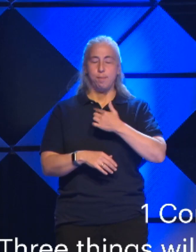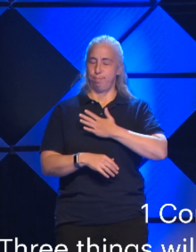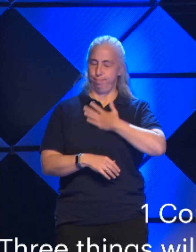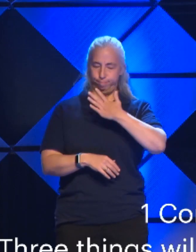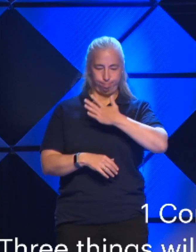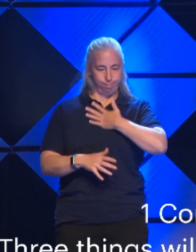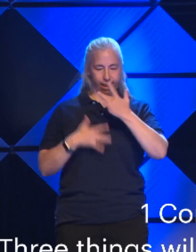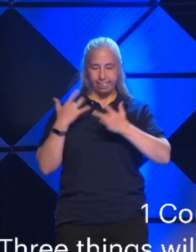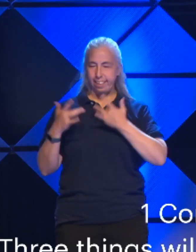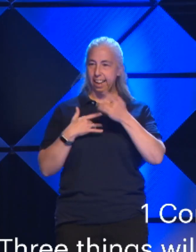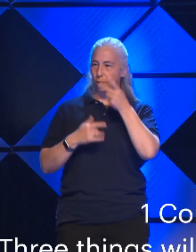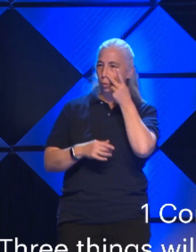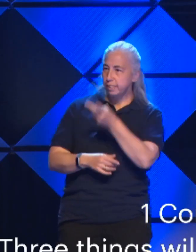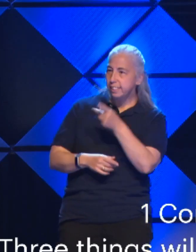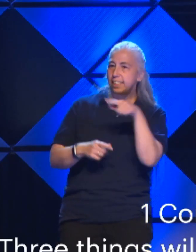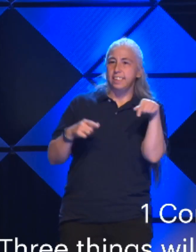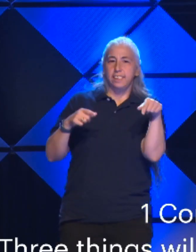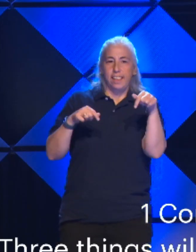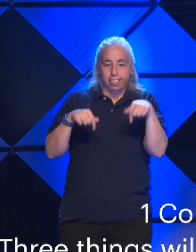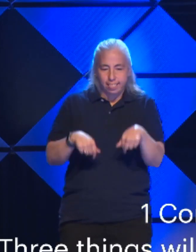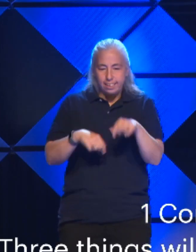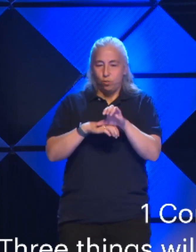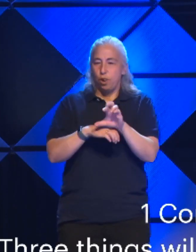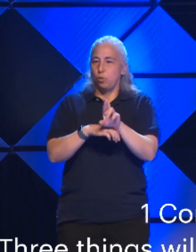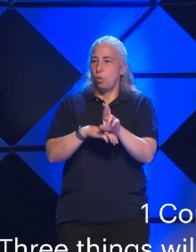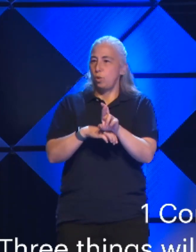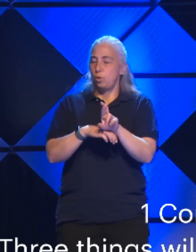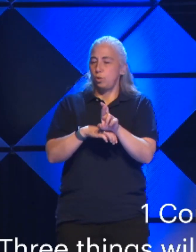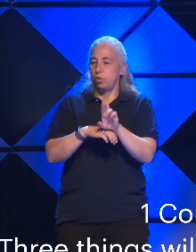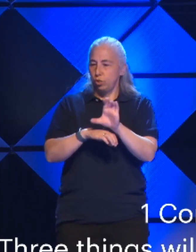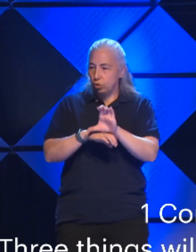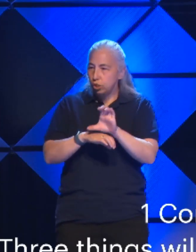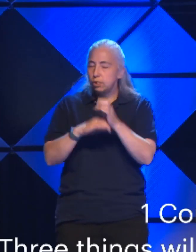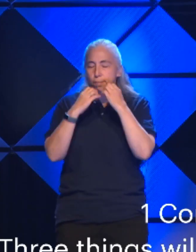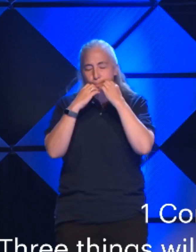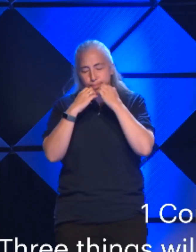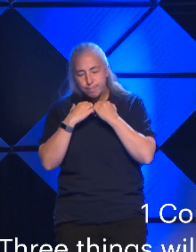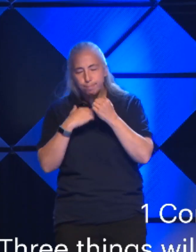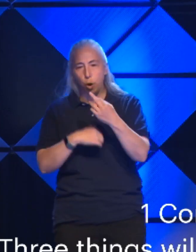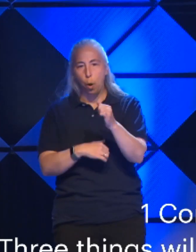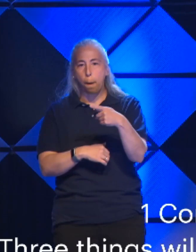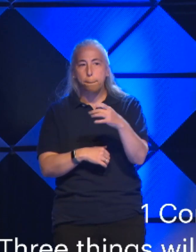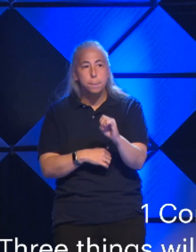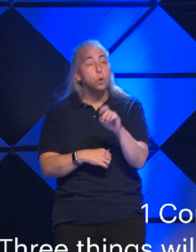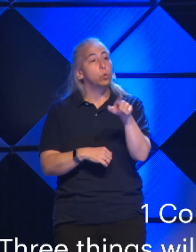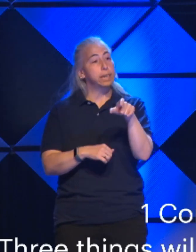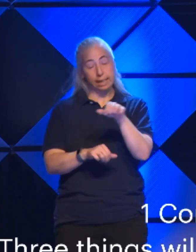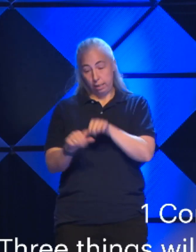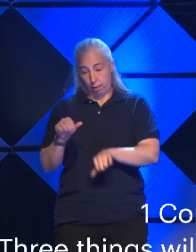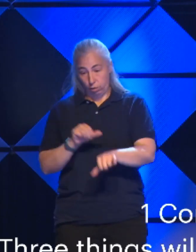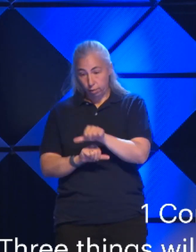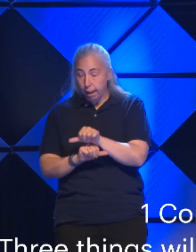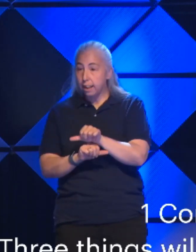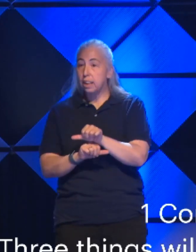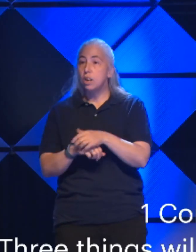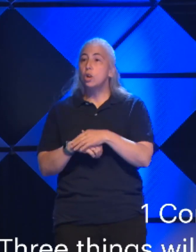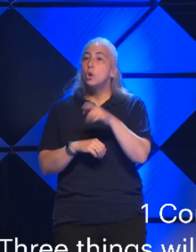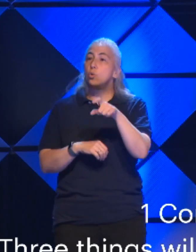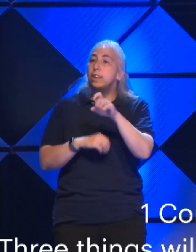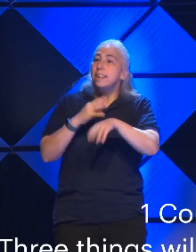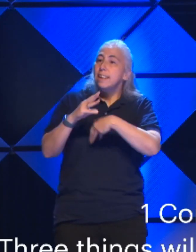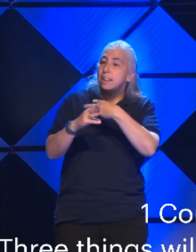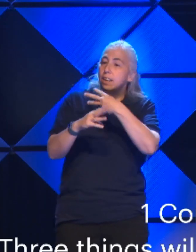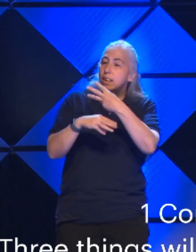that. So we need people of hope in our society. We need people of hope in our churches. We need people of hope in our